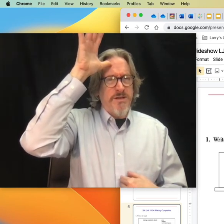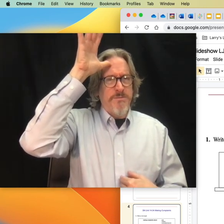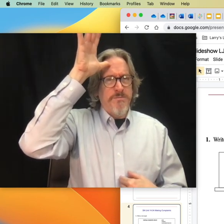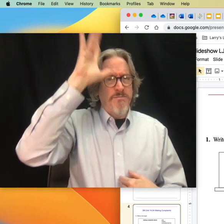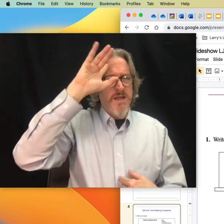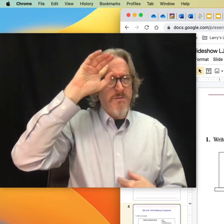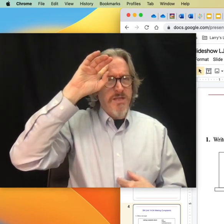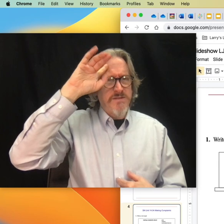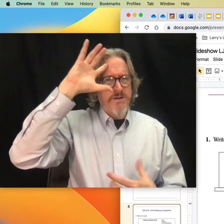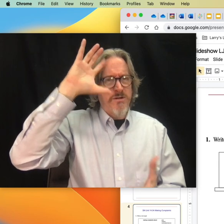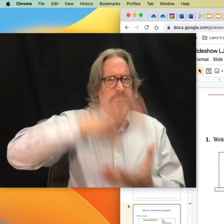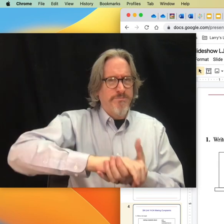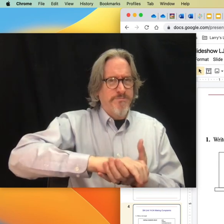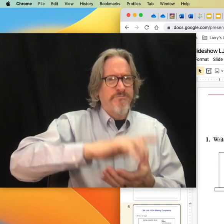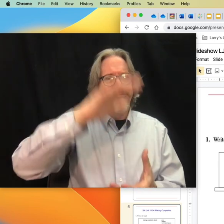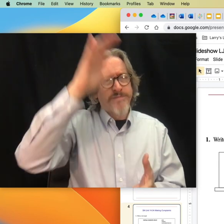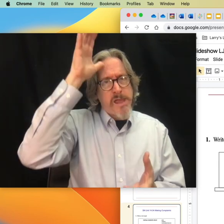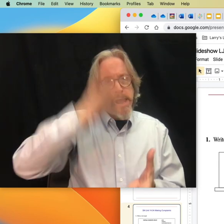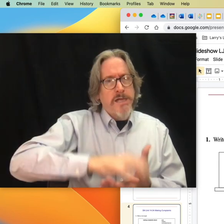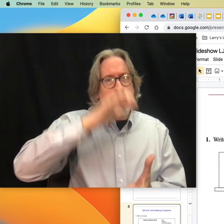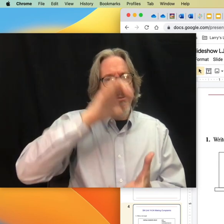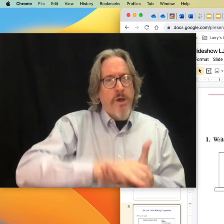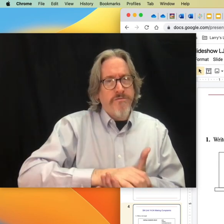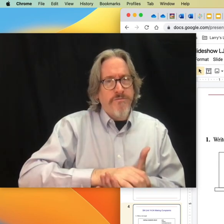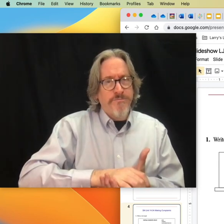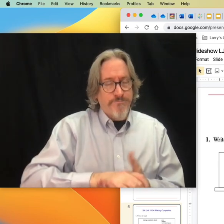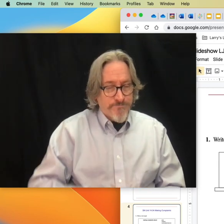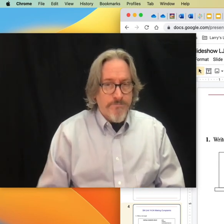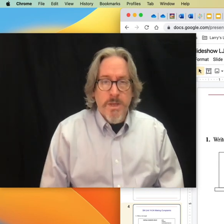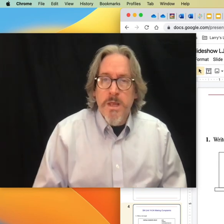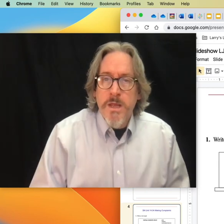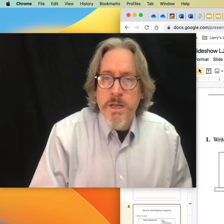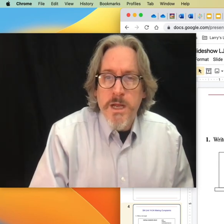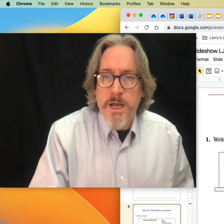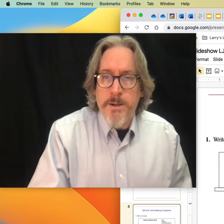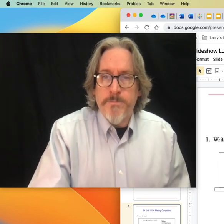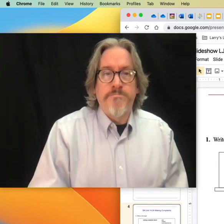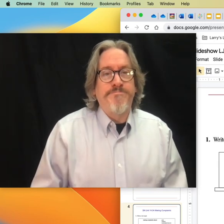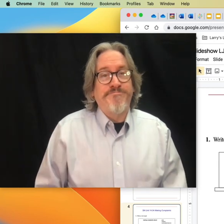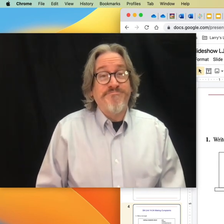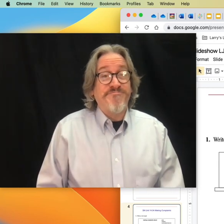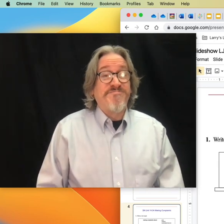with the thumb, not with the index finger. Husband, wife.